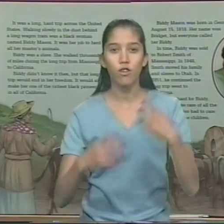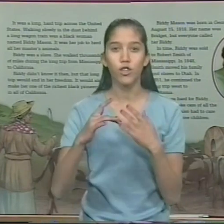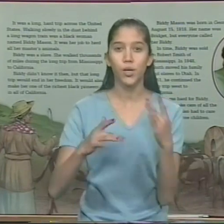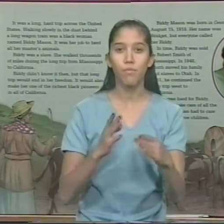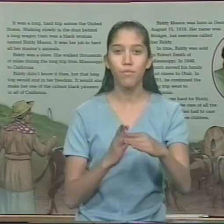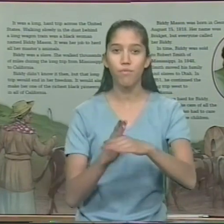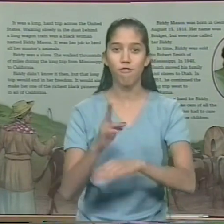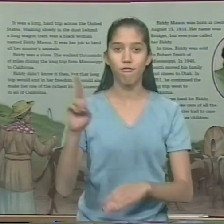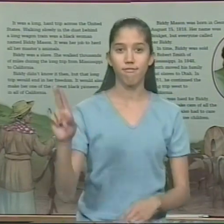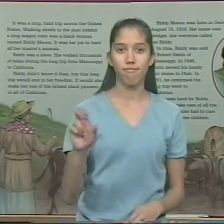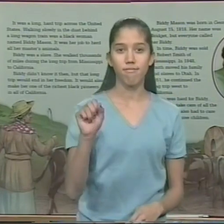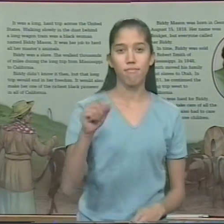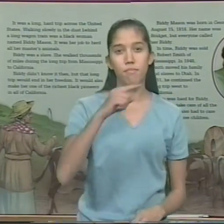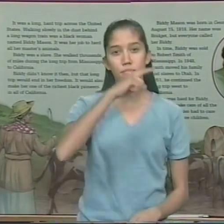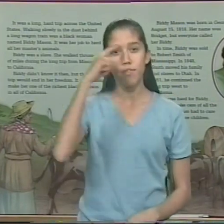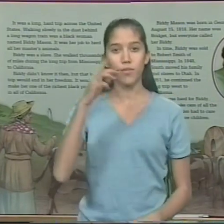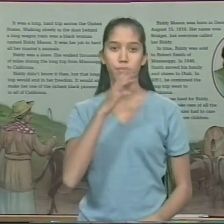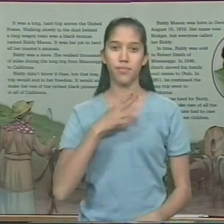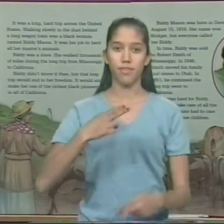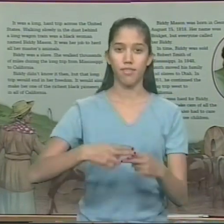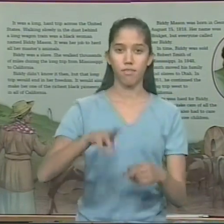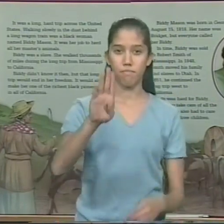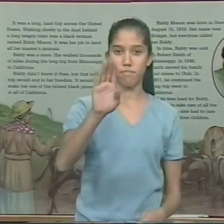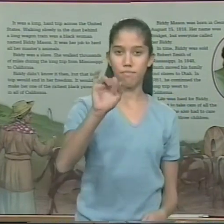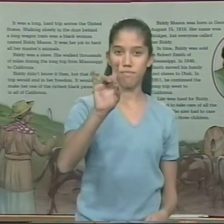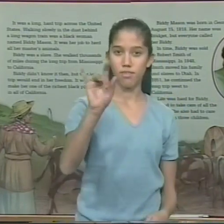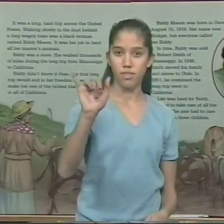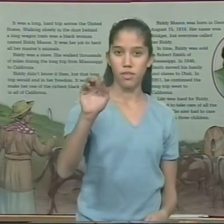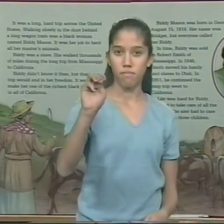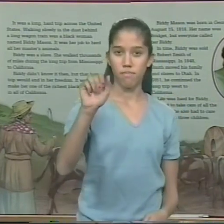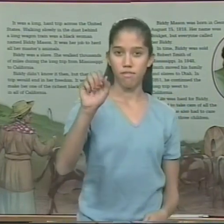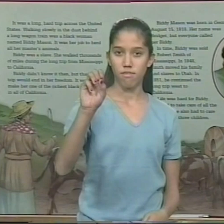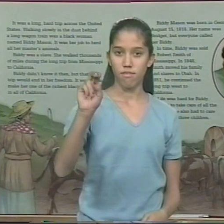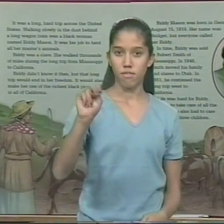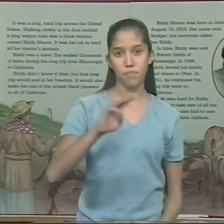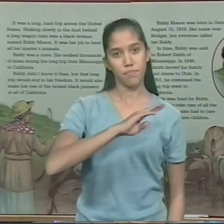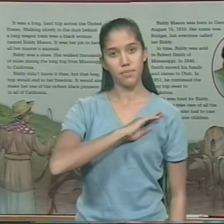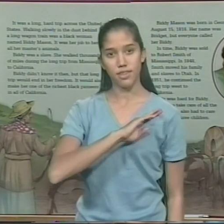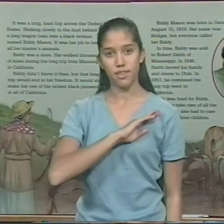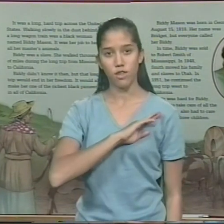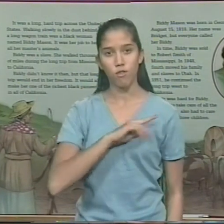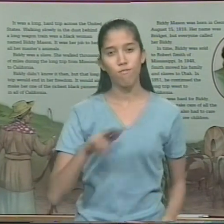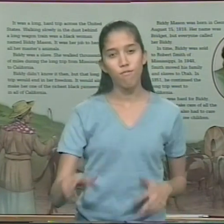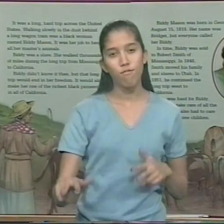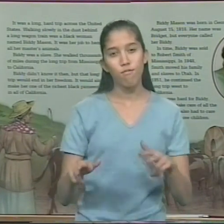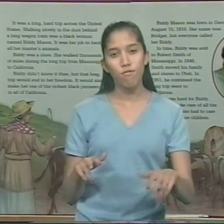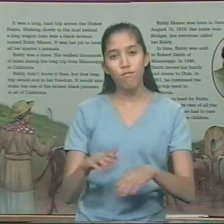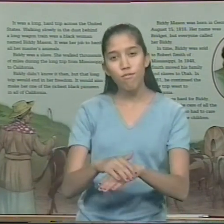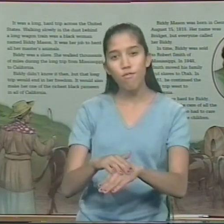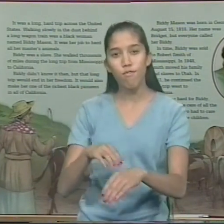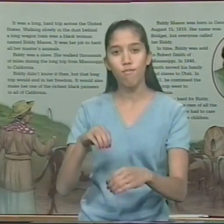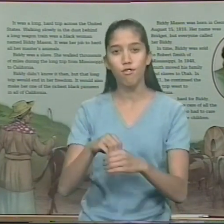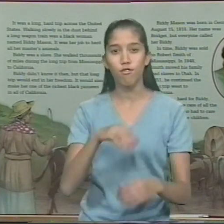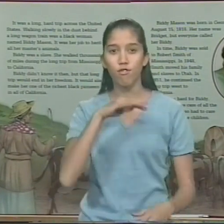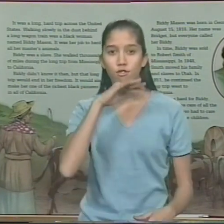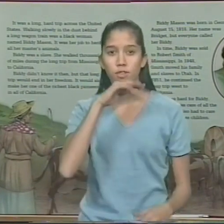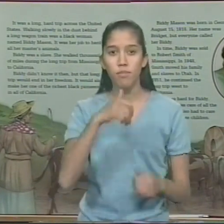It was a long, hard trip across the United States. Walking slowly in the dust behind a long wagon train was a black woman